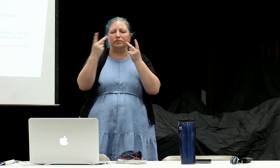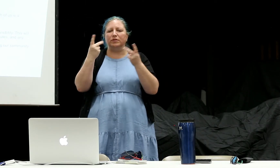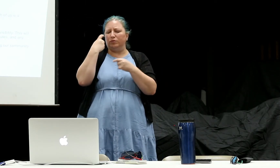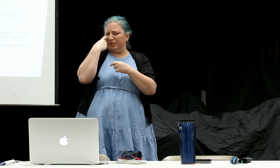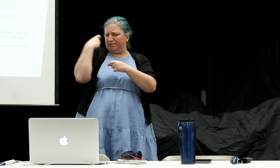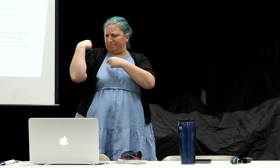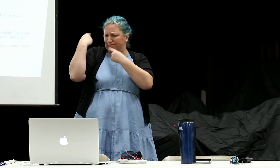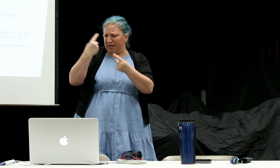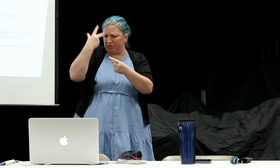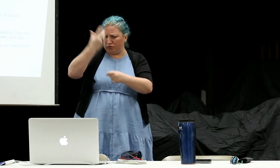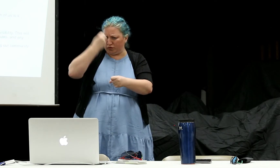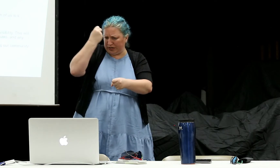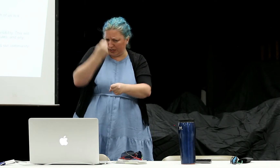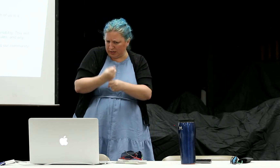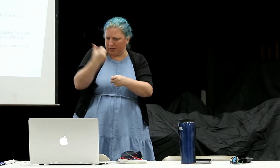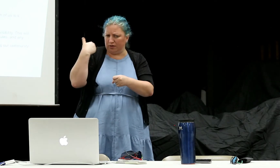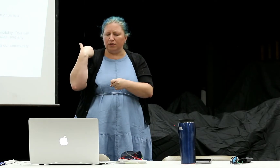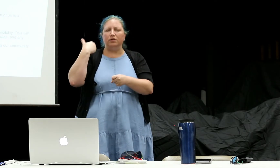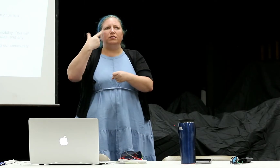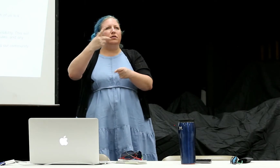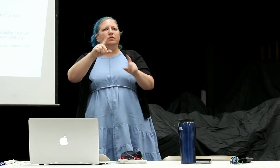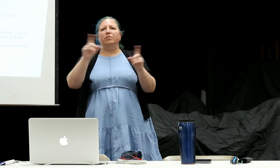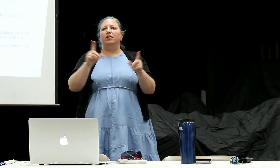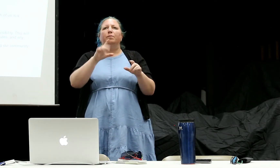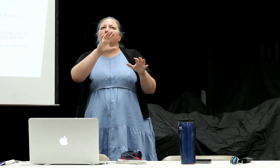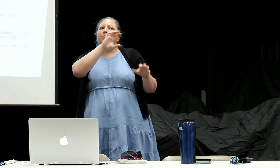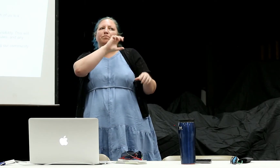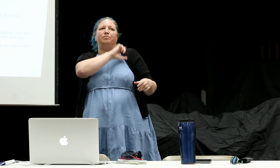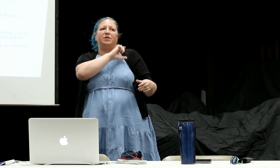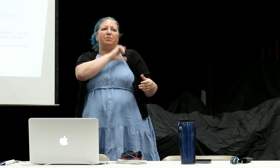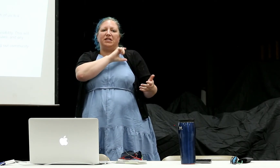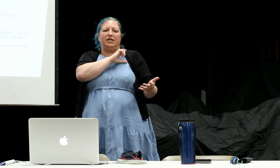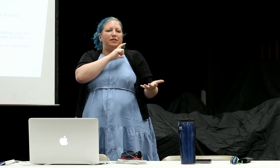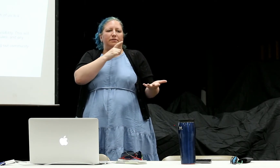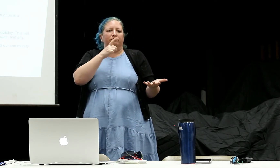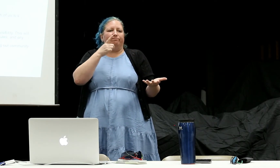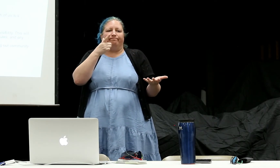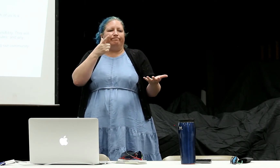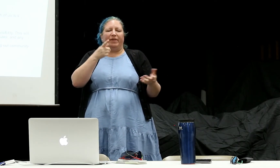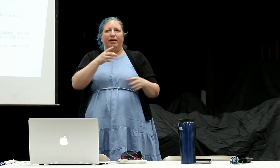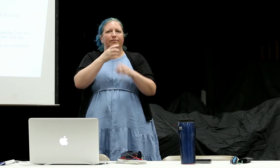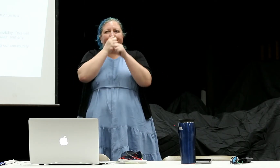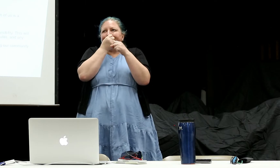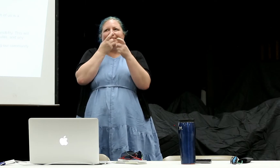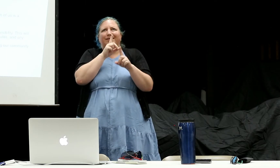there needs to be money. And I think that they should find a way to be able to fix that instead of just closing the